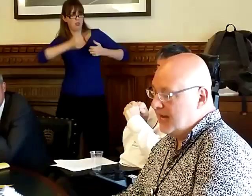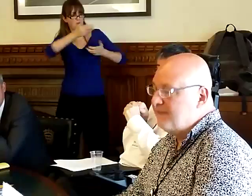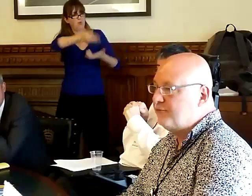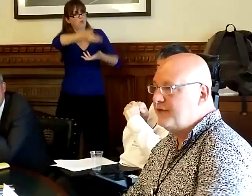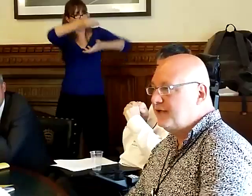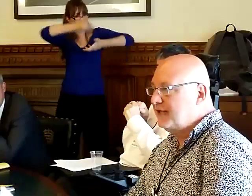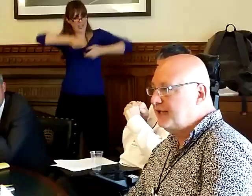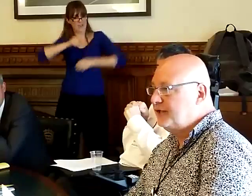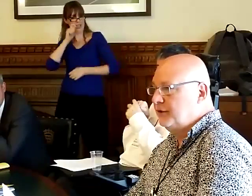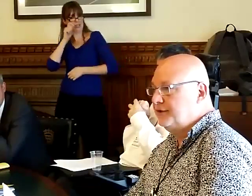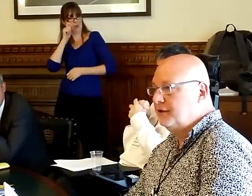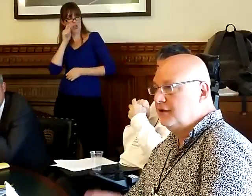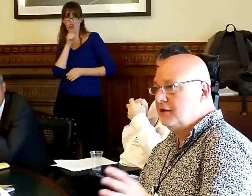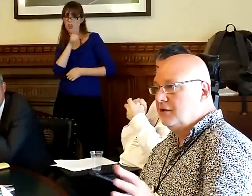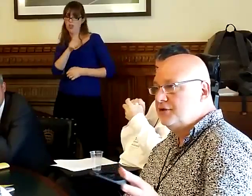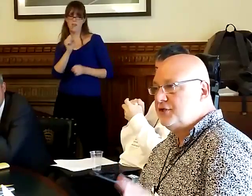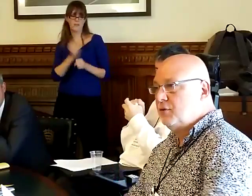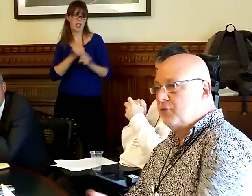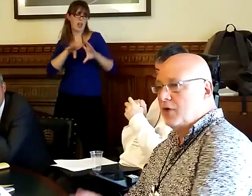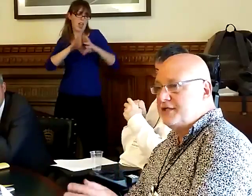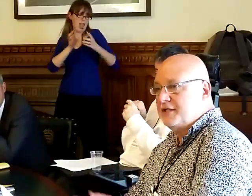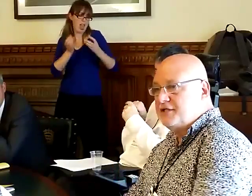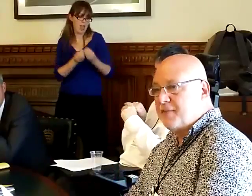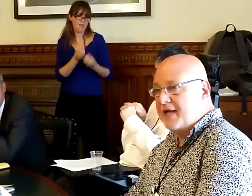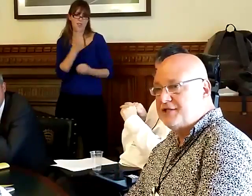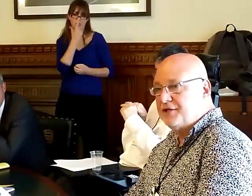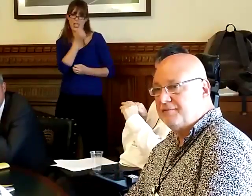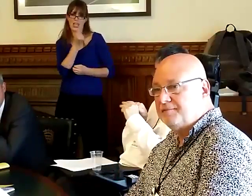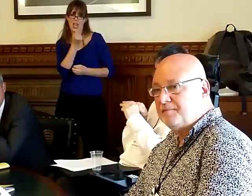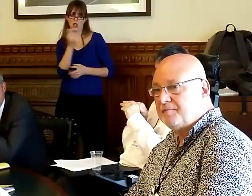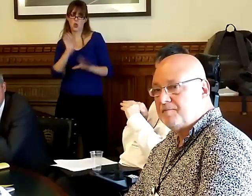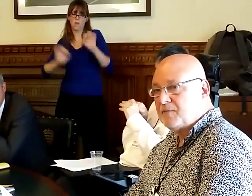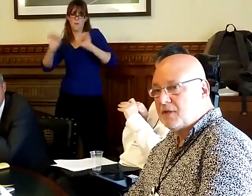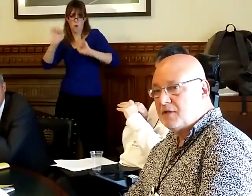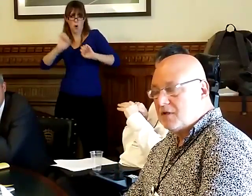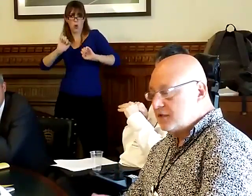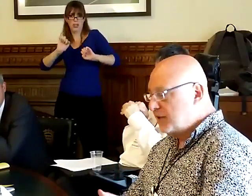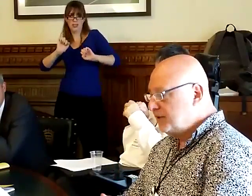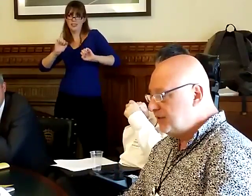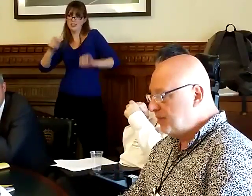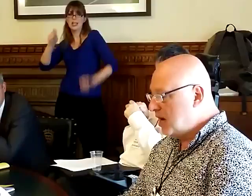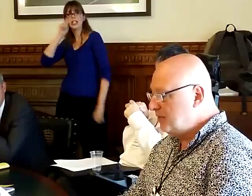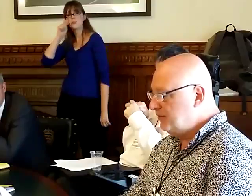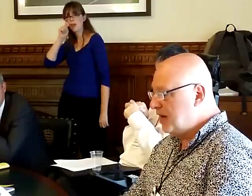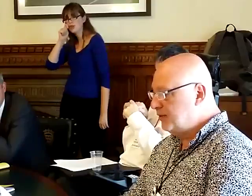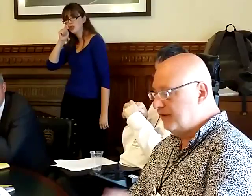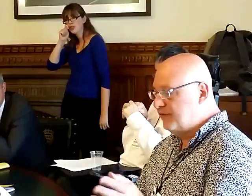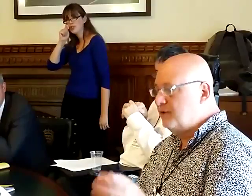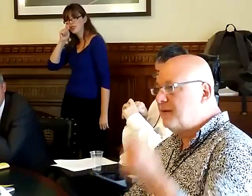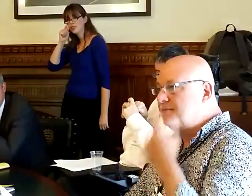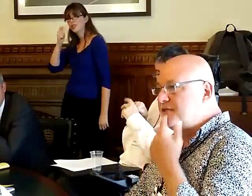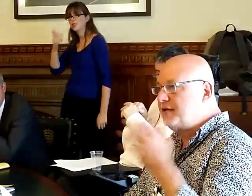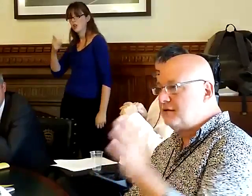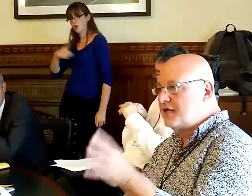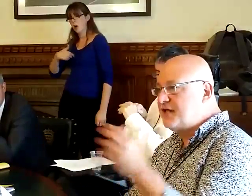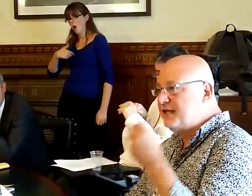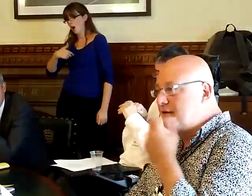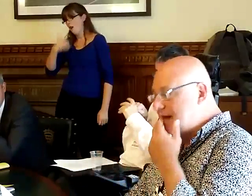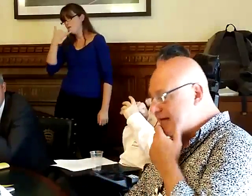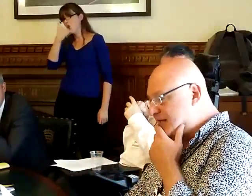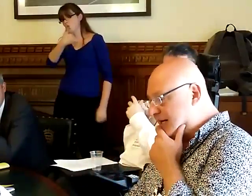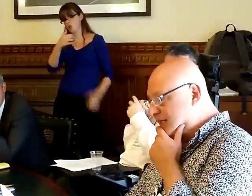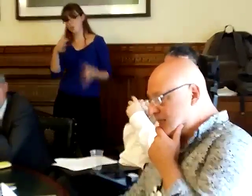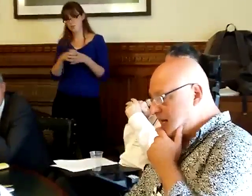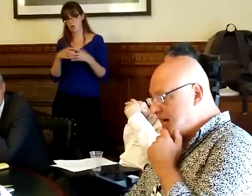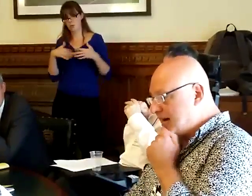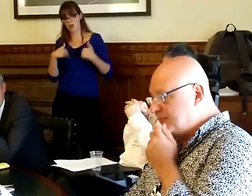did everything they could to avoid an inspection. So the Department of Health, I phoned them up and said, I